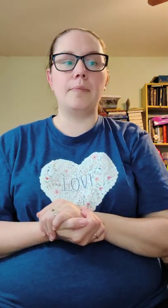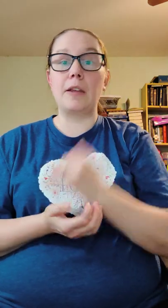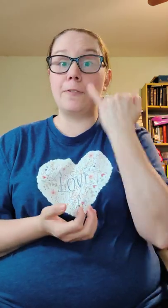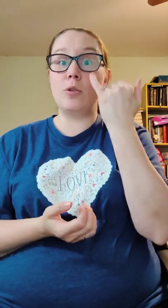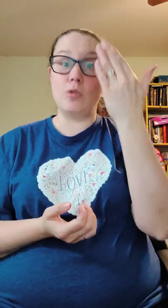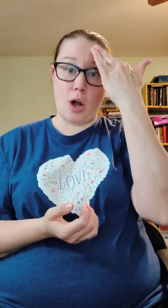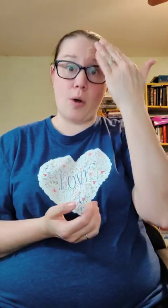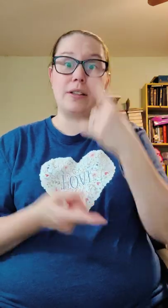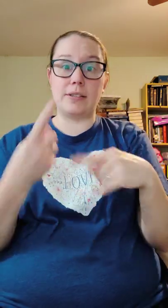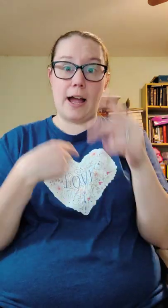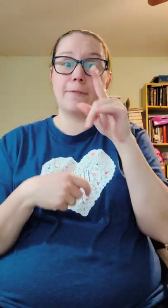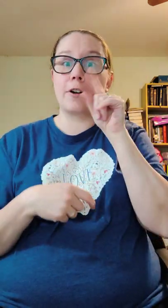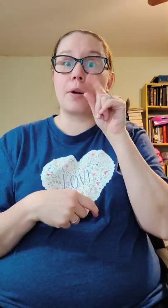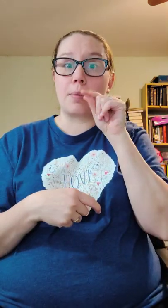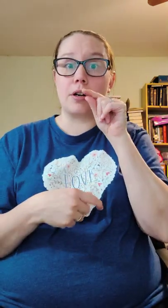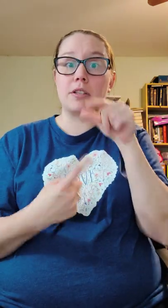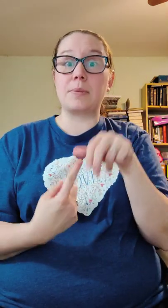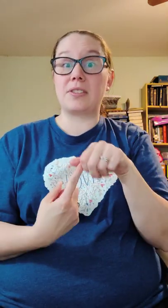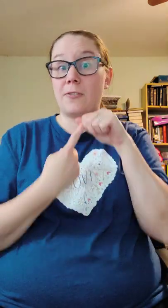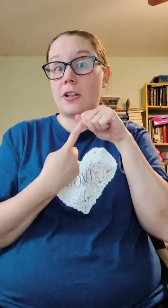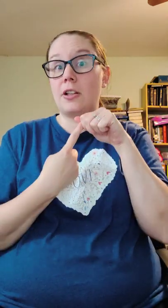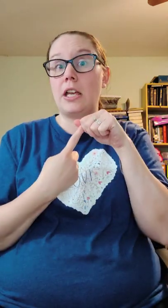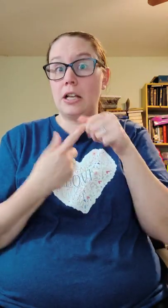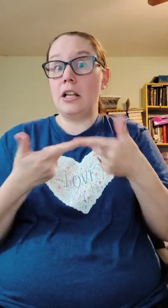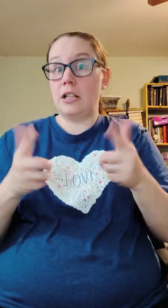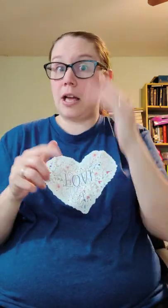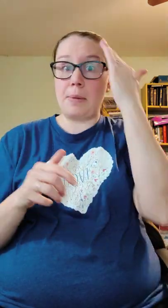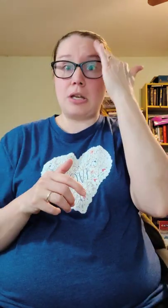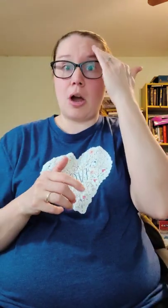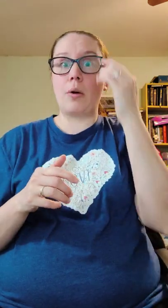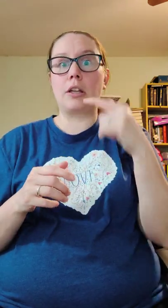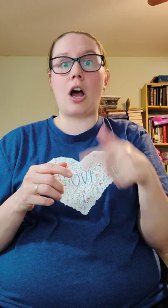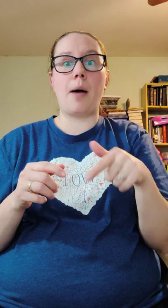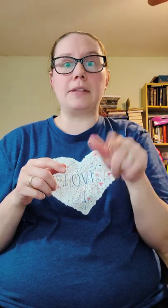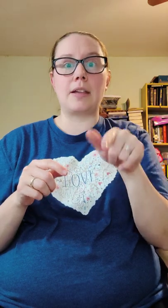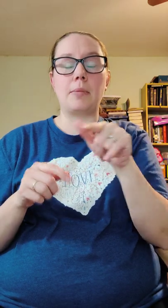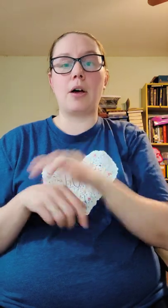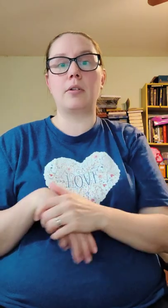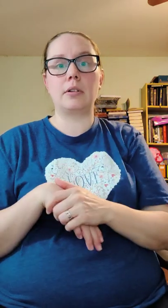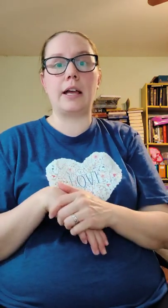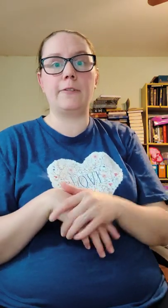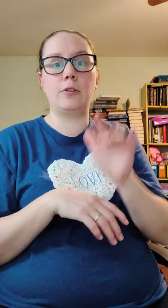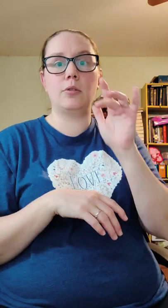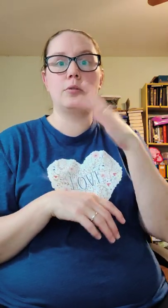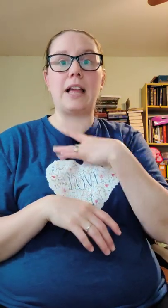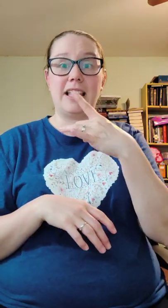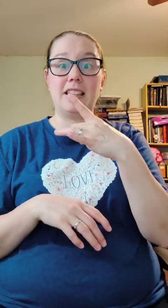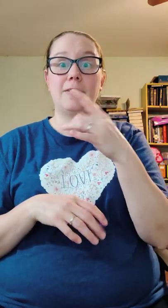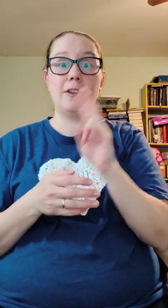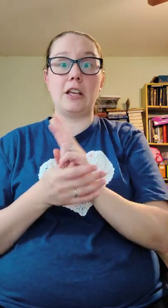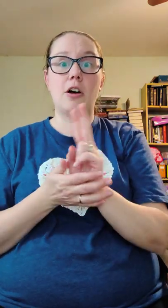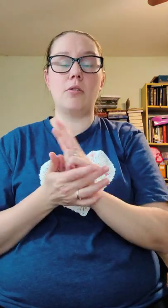If you know a sign for a bird specifically, let me know in the comments down below. And if you like this video,